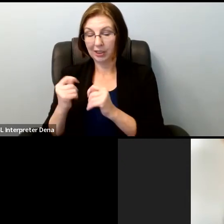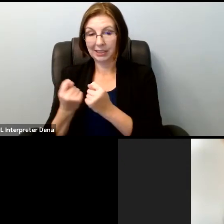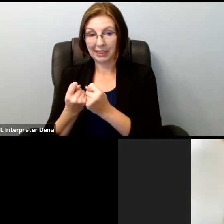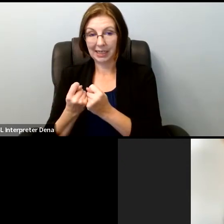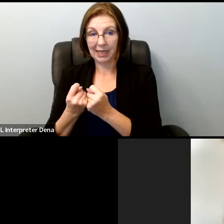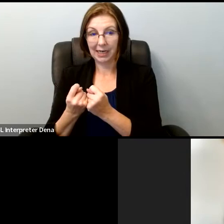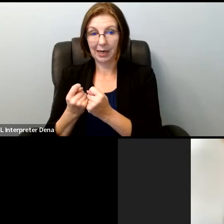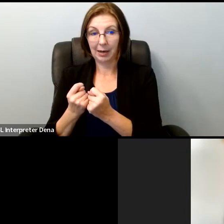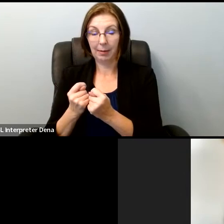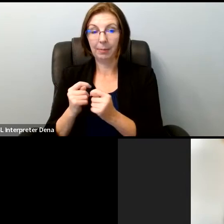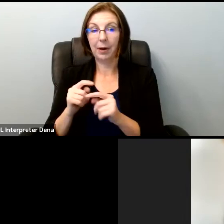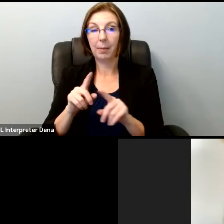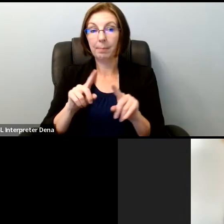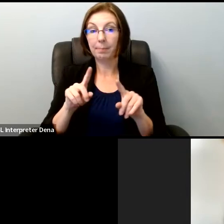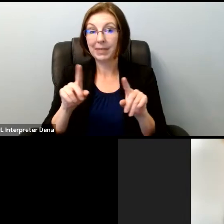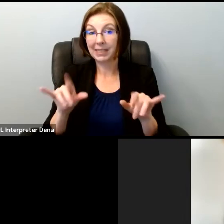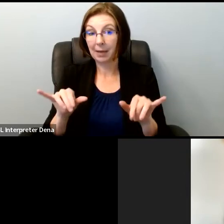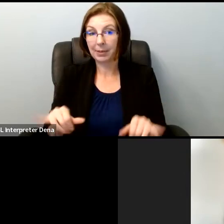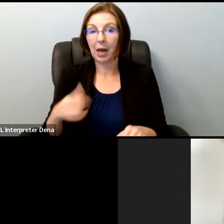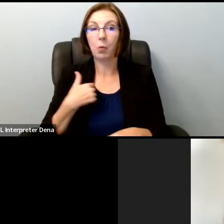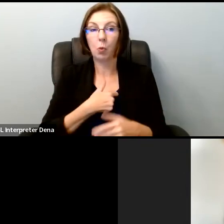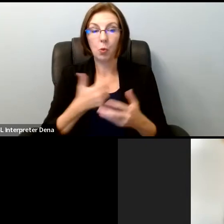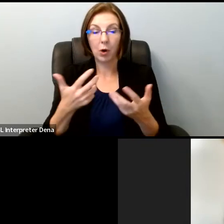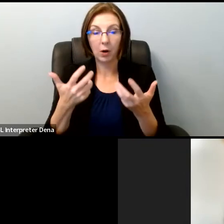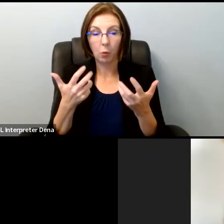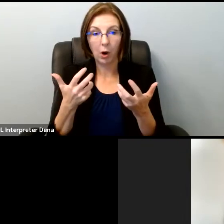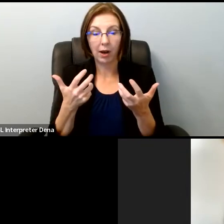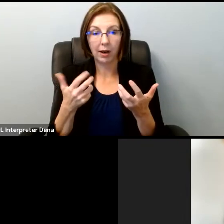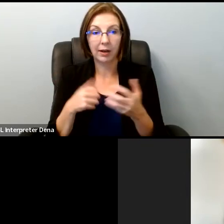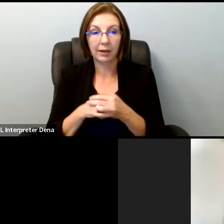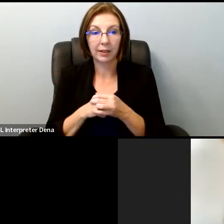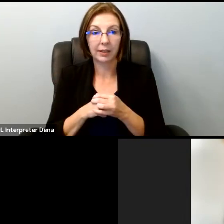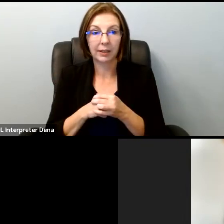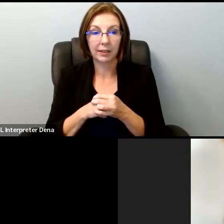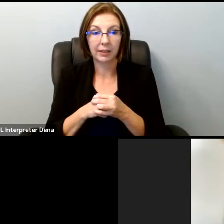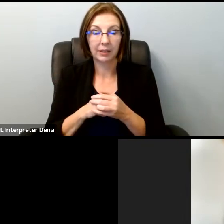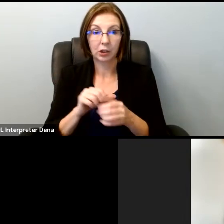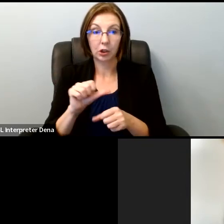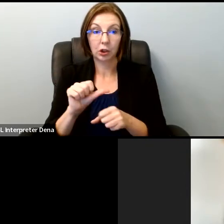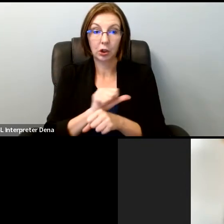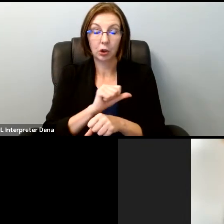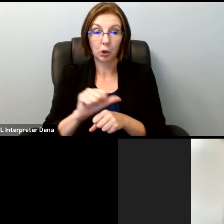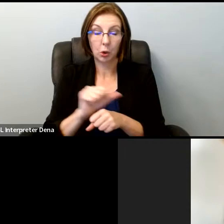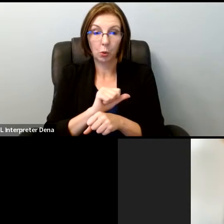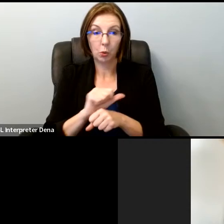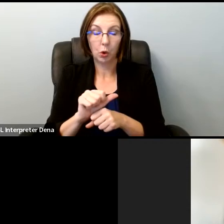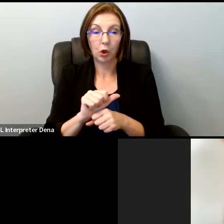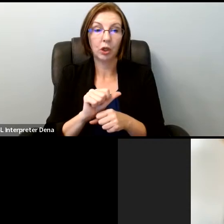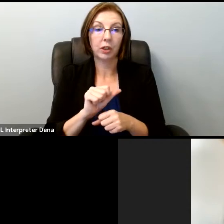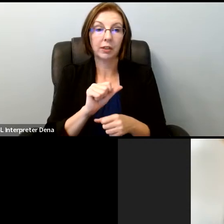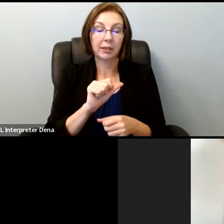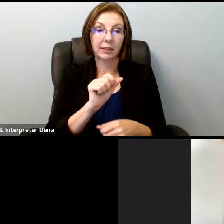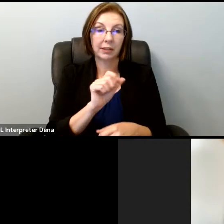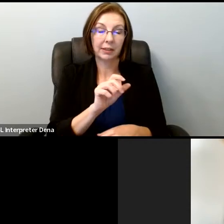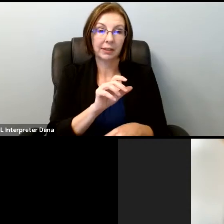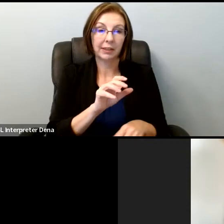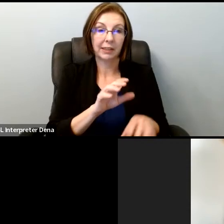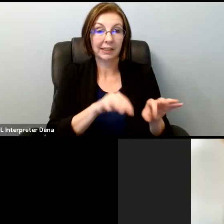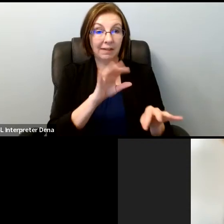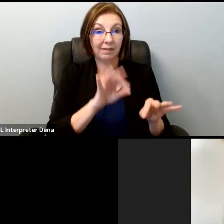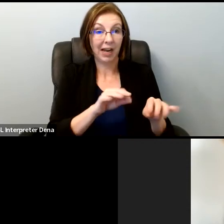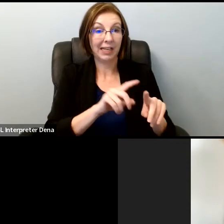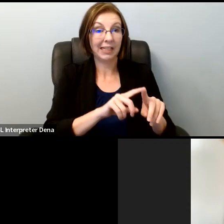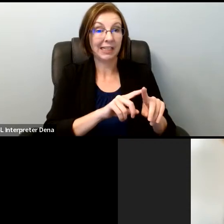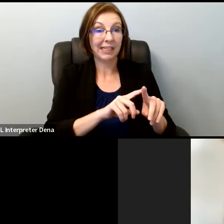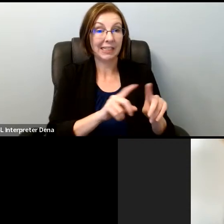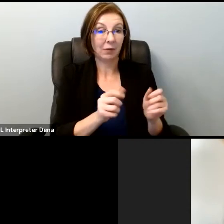but we are striving to, in our work, not just examine the differences by